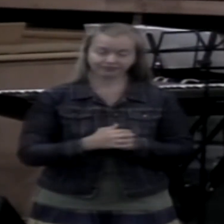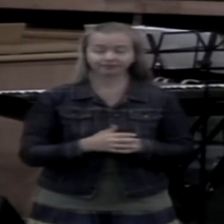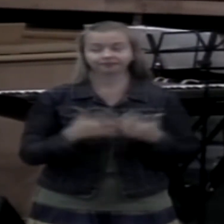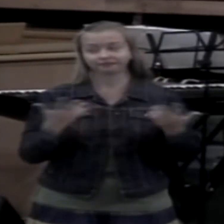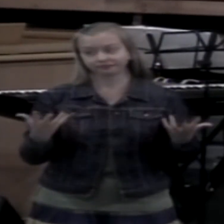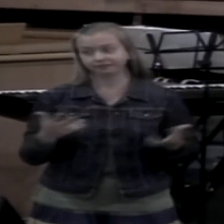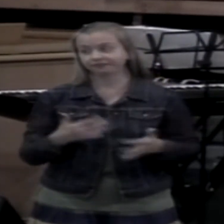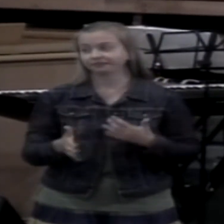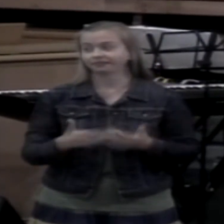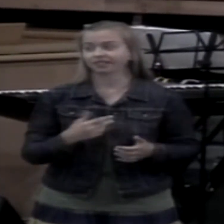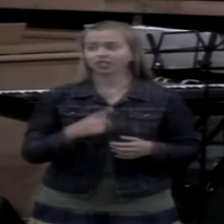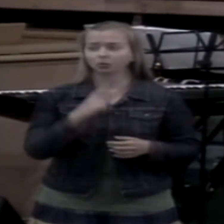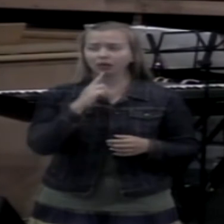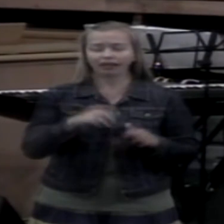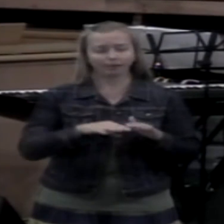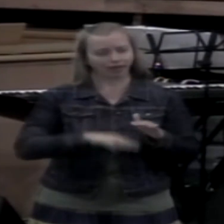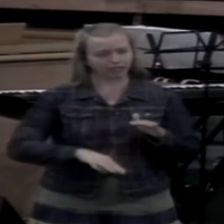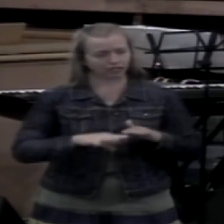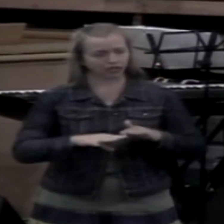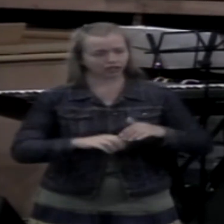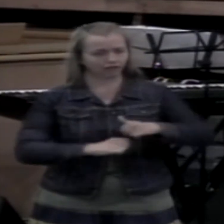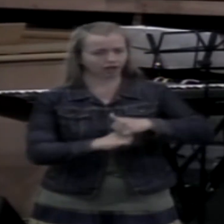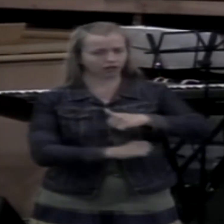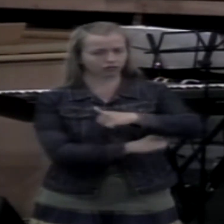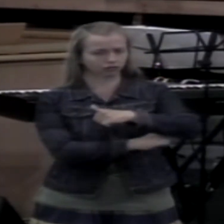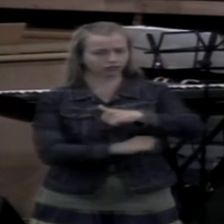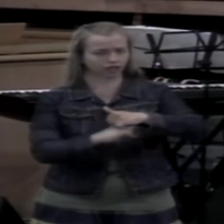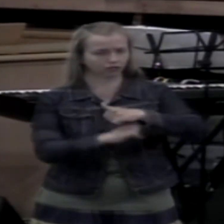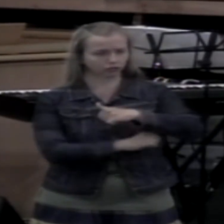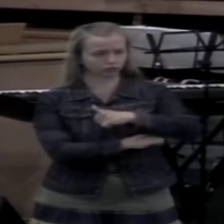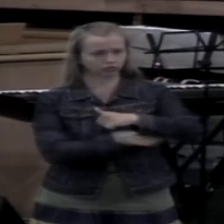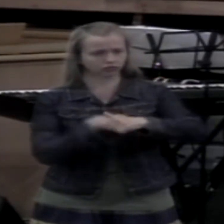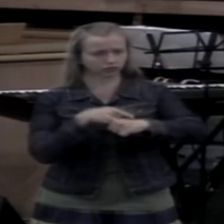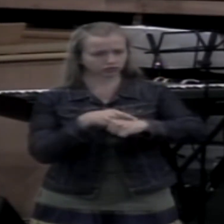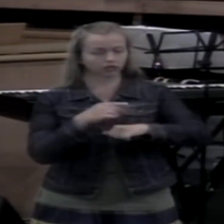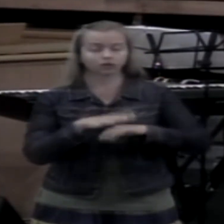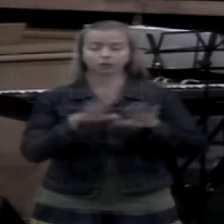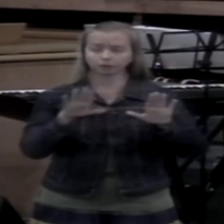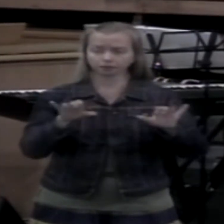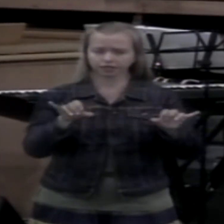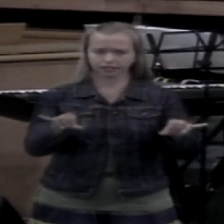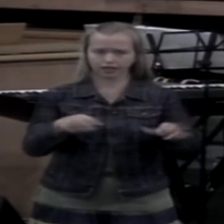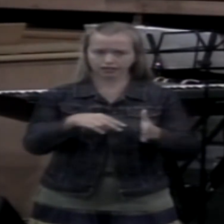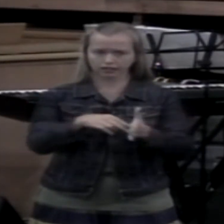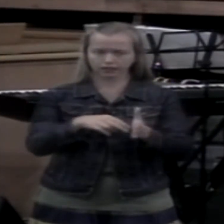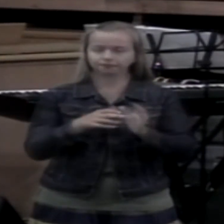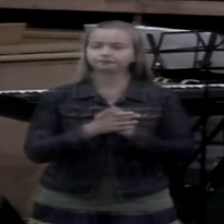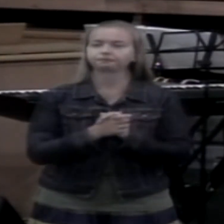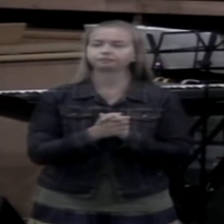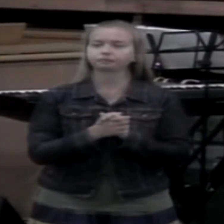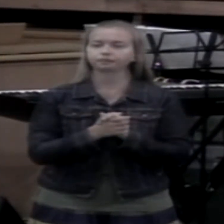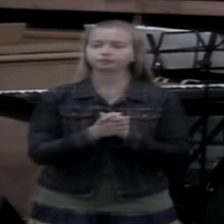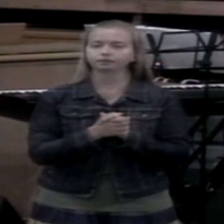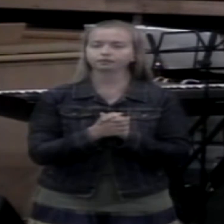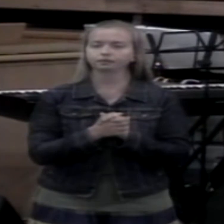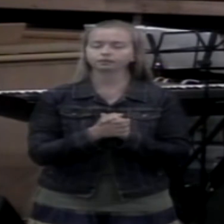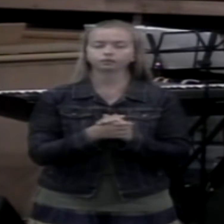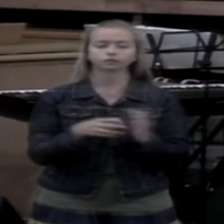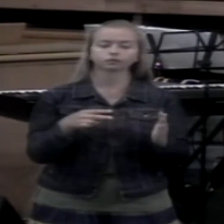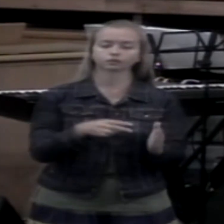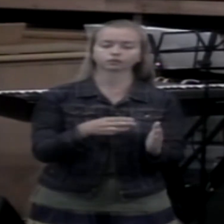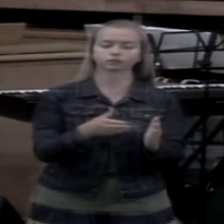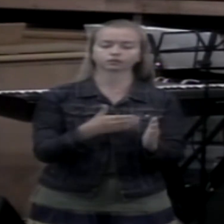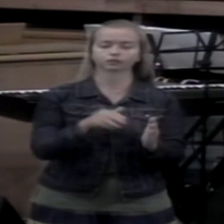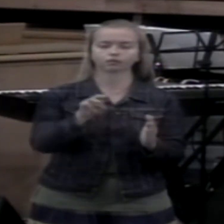nevertheless, it's very fundamental. Very, very fundamental. So while you're standing, if you will turn with me to the